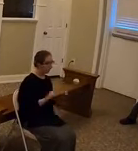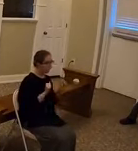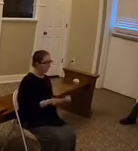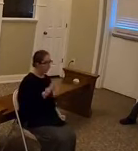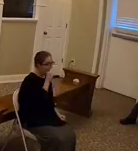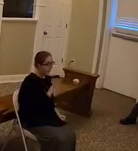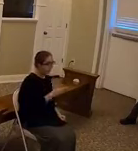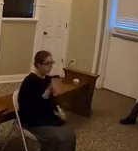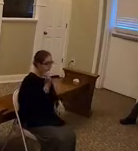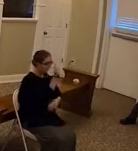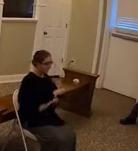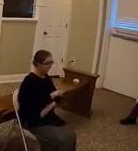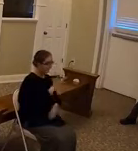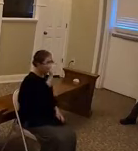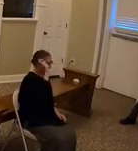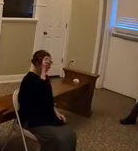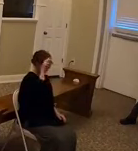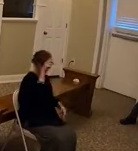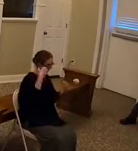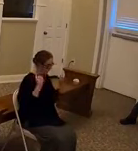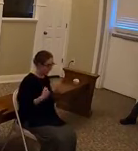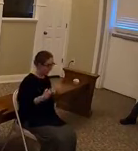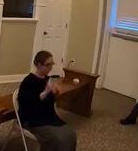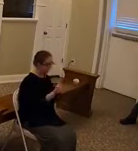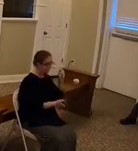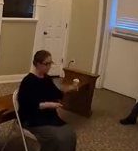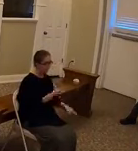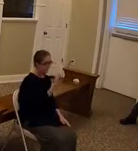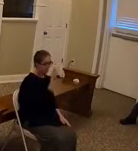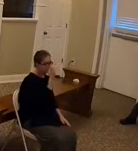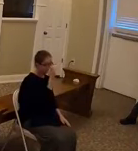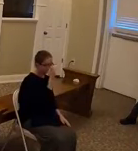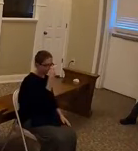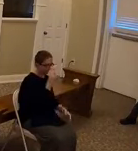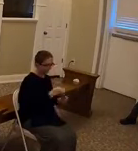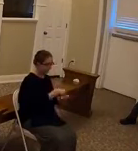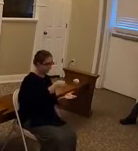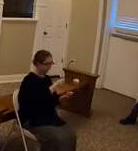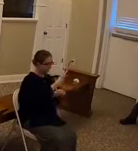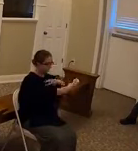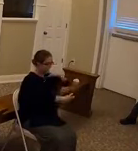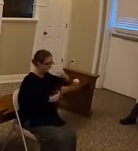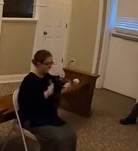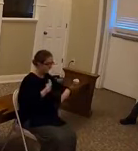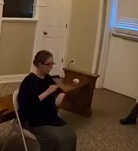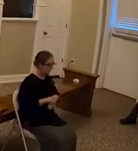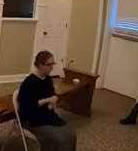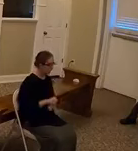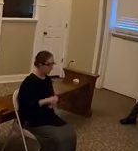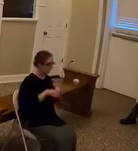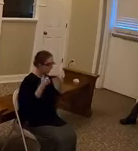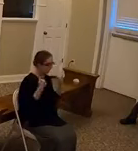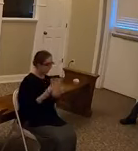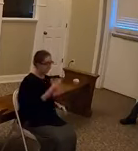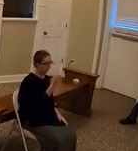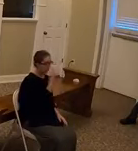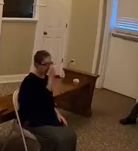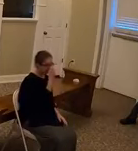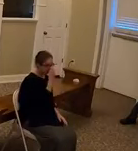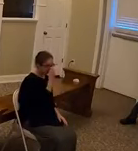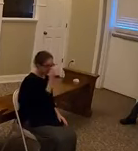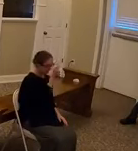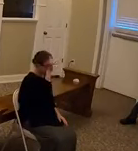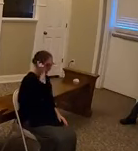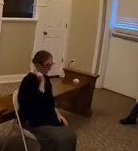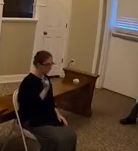Can I tell you today, the devil has some people blinded in this world. Amen. He's got them blinded.